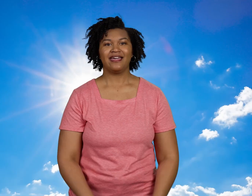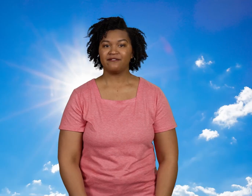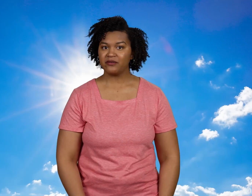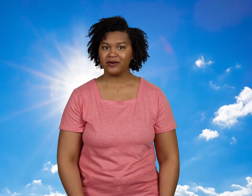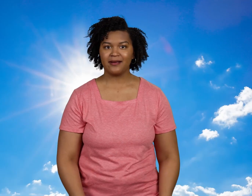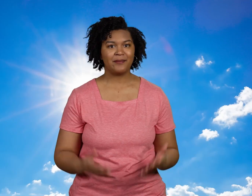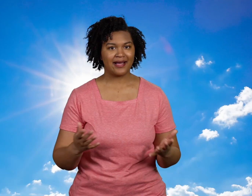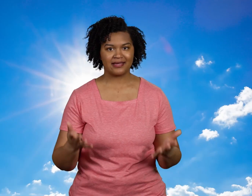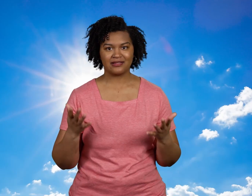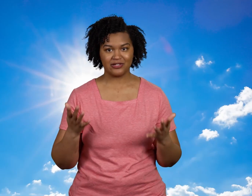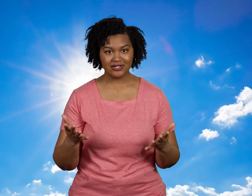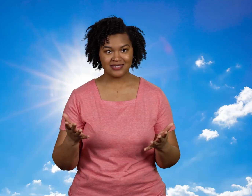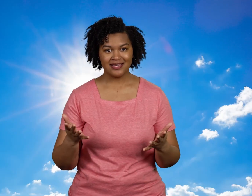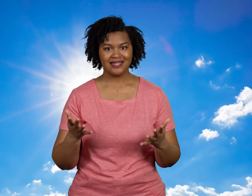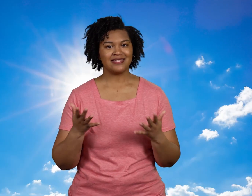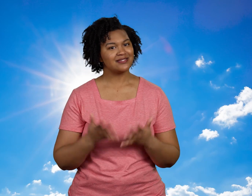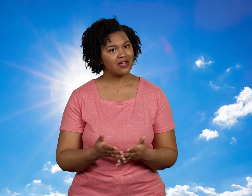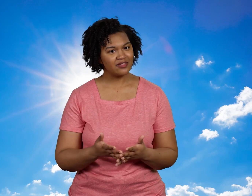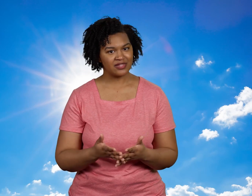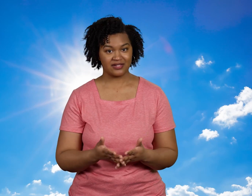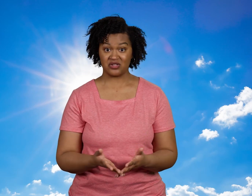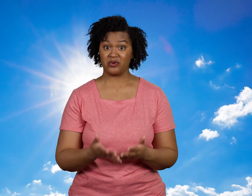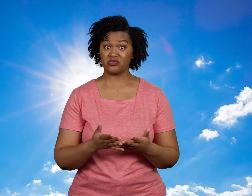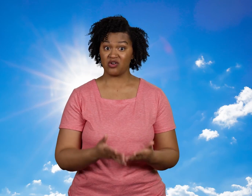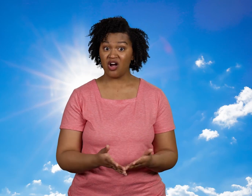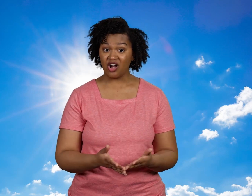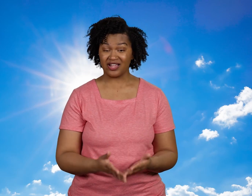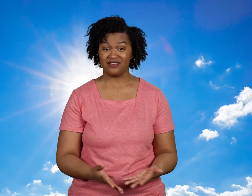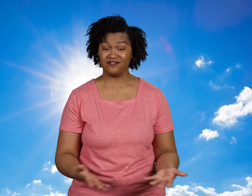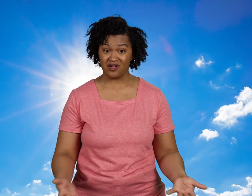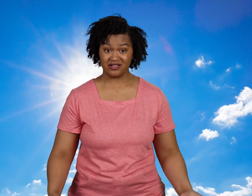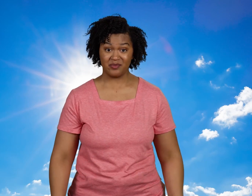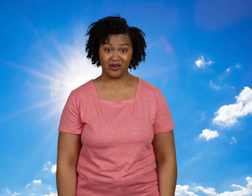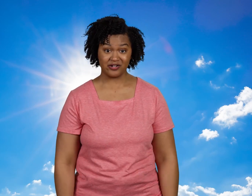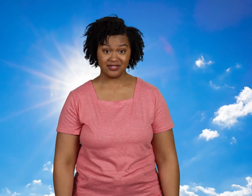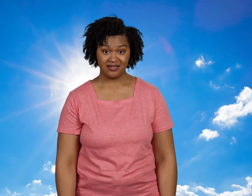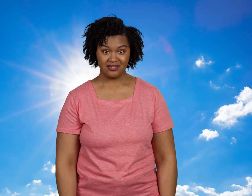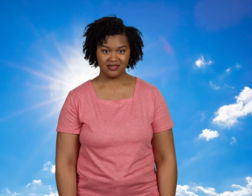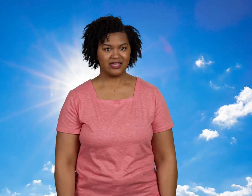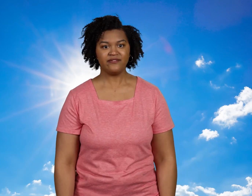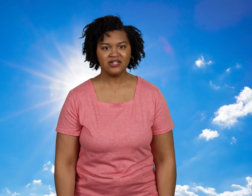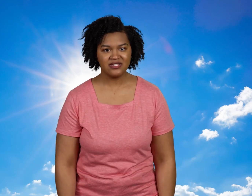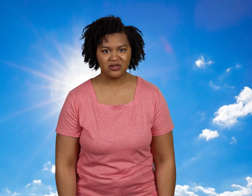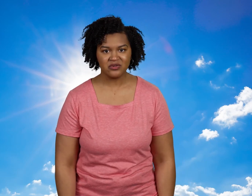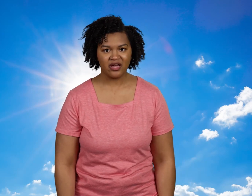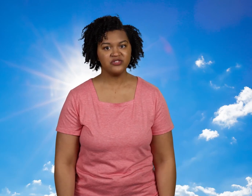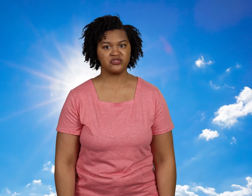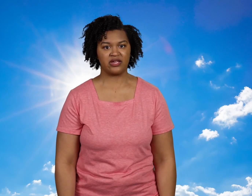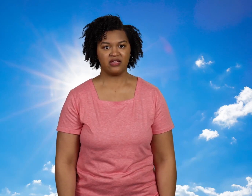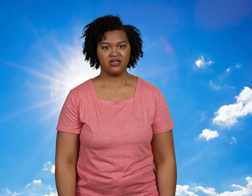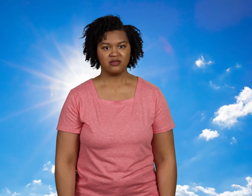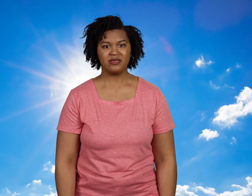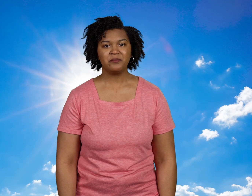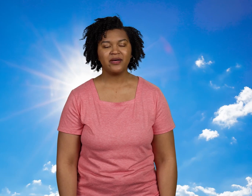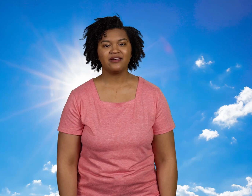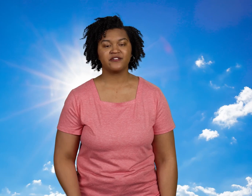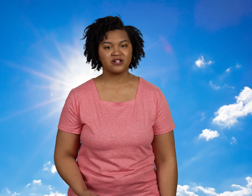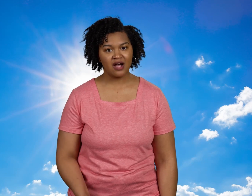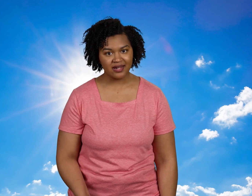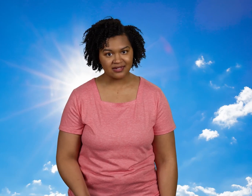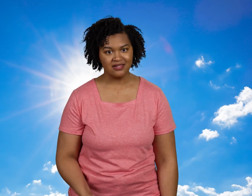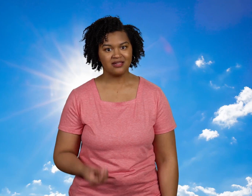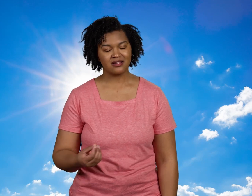sides. Everywhere Habakkuk looked, he saw things going wrong and falling apart. Even in his own country, people